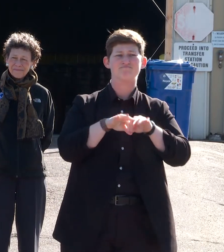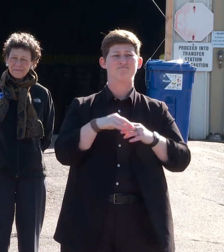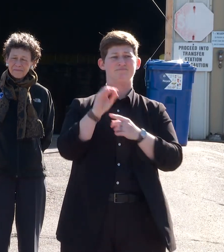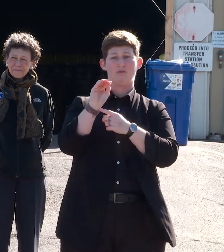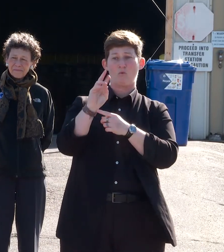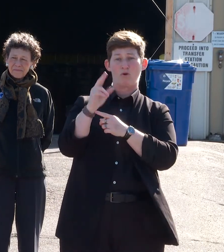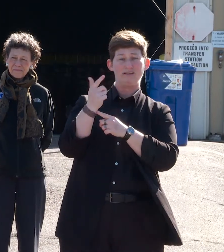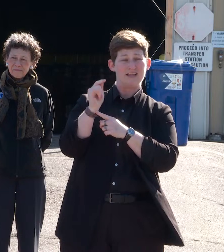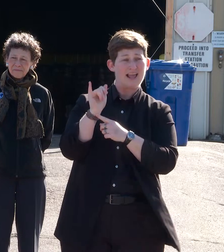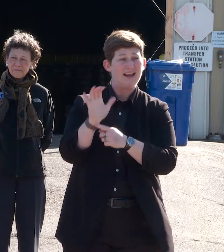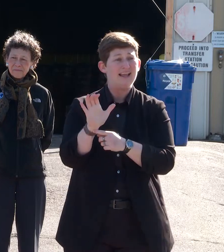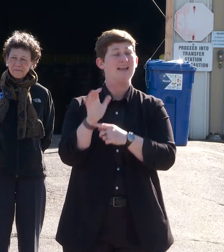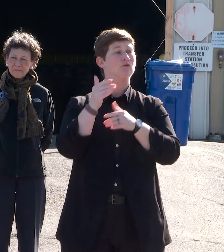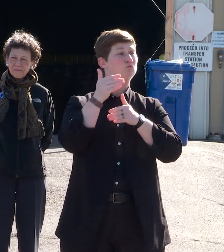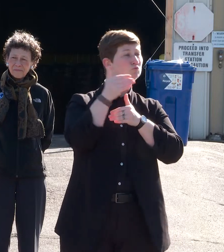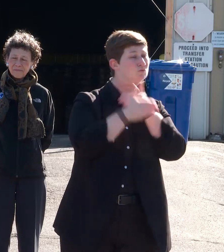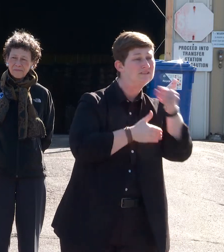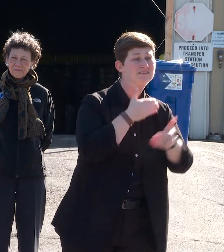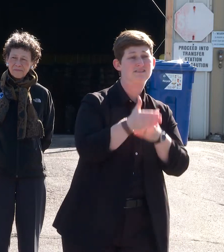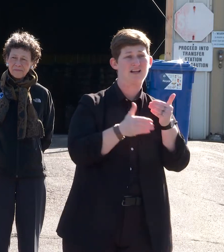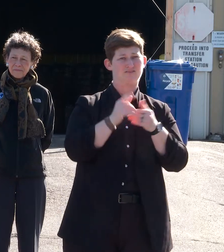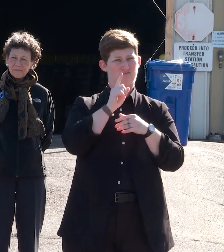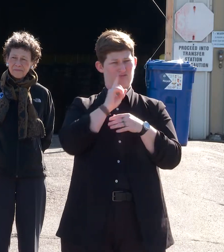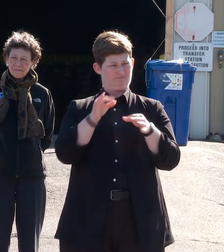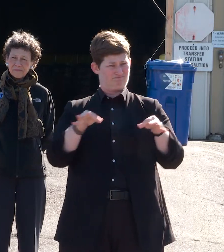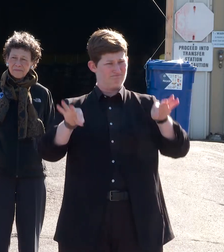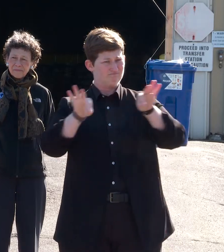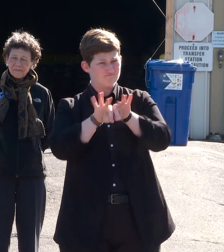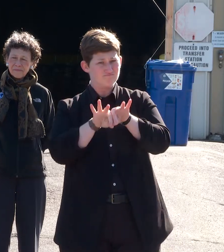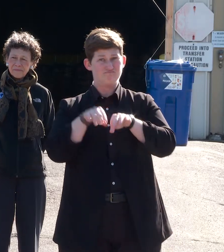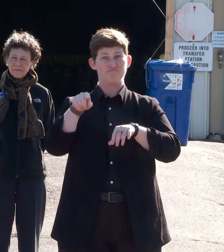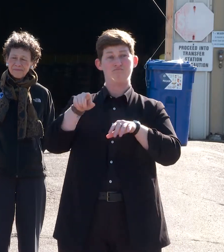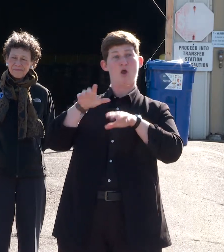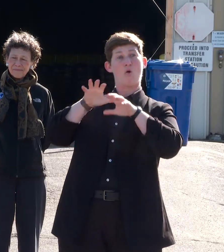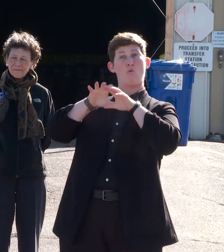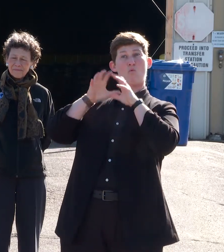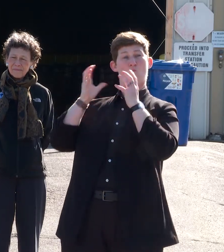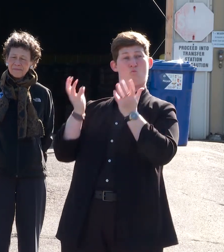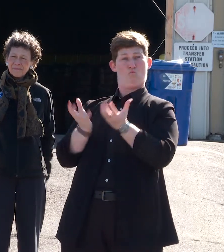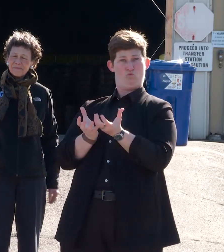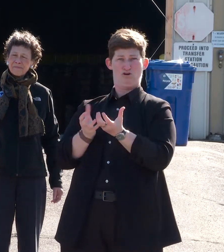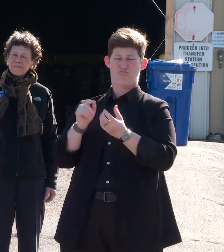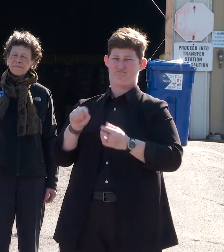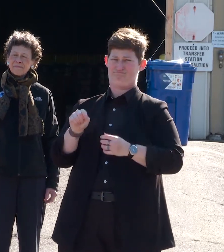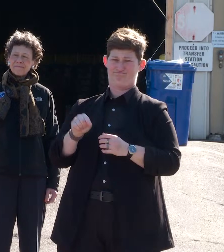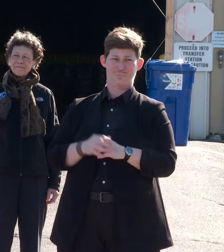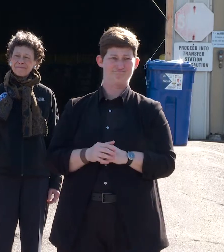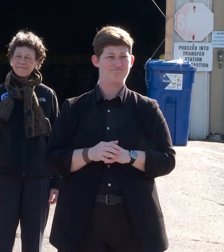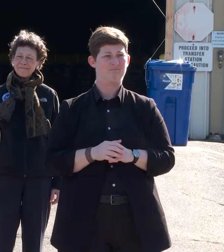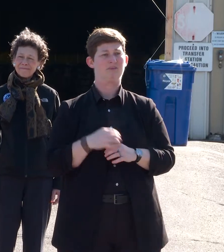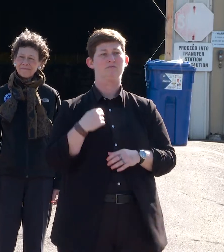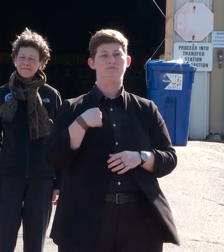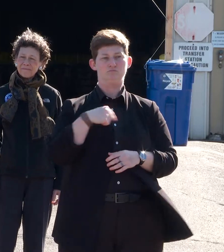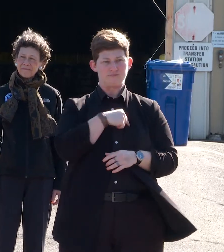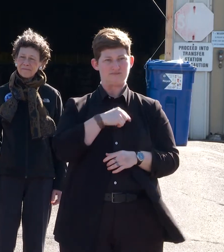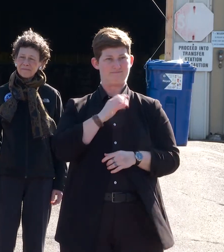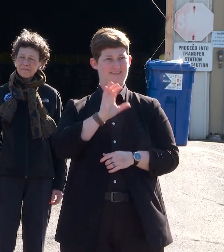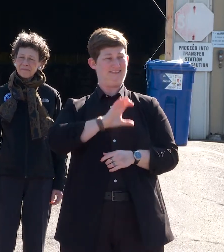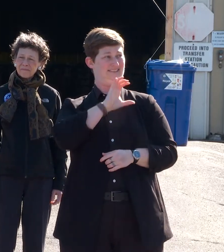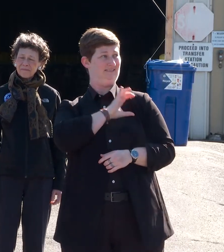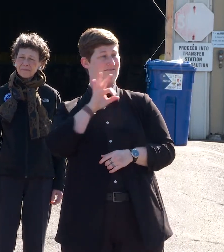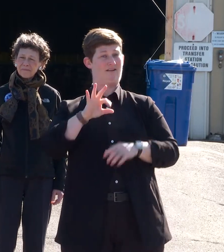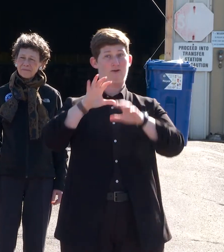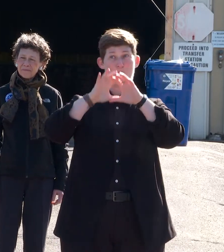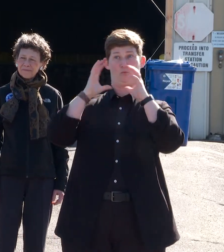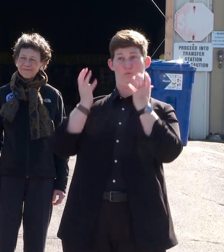and recycling, it matters to our world, and we are world citizens here in Minneapolis, and we're going to be doing our part. I want to give